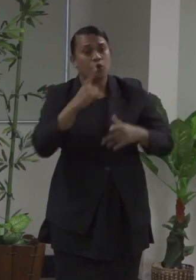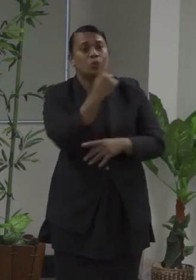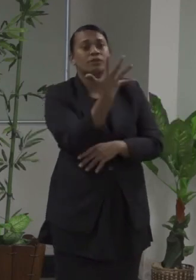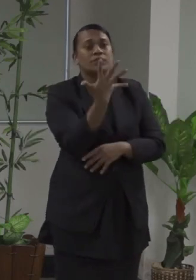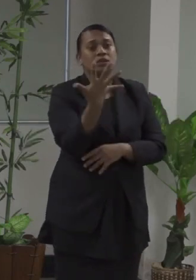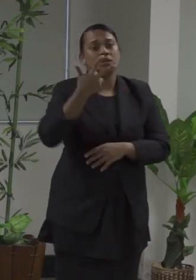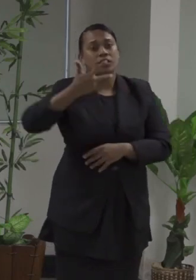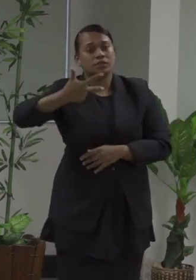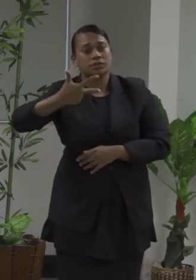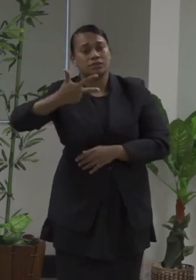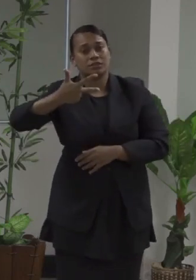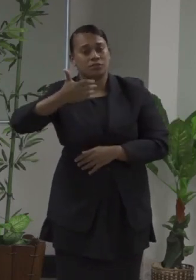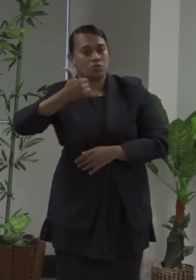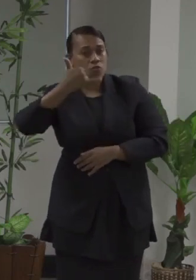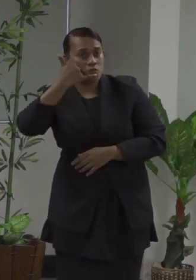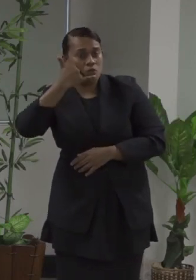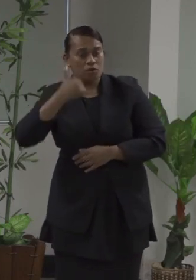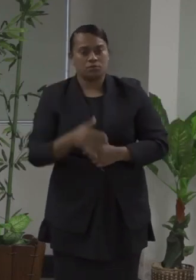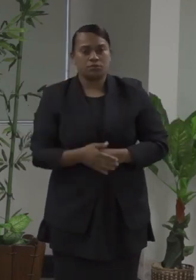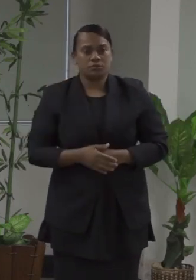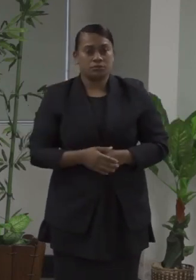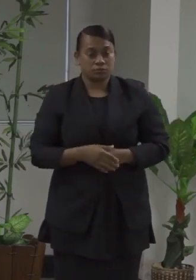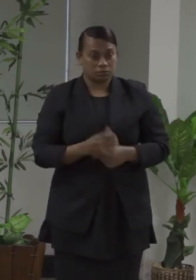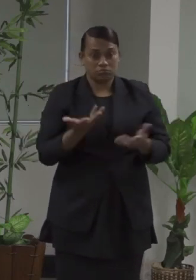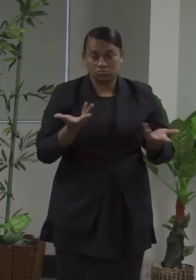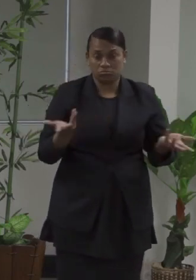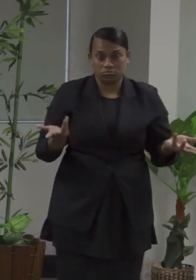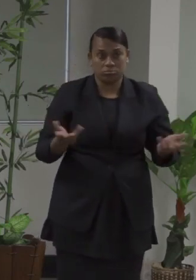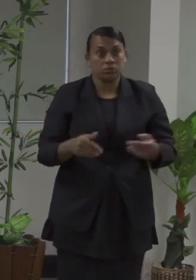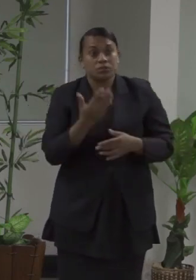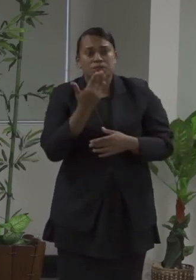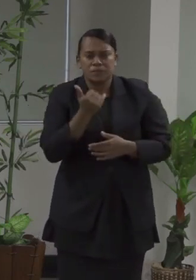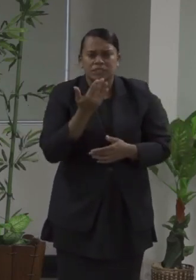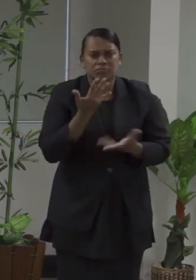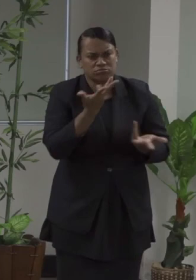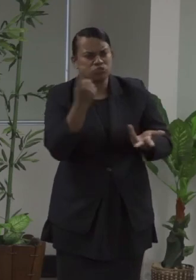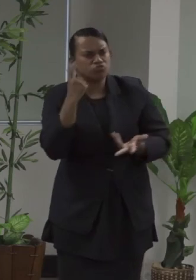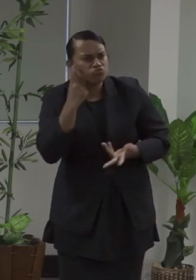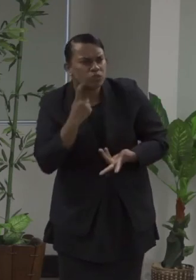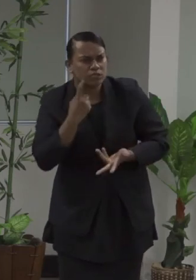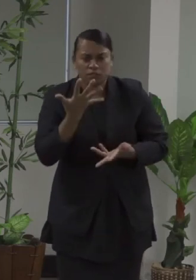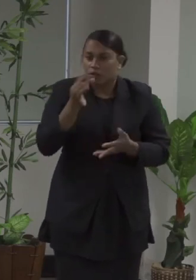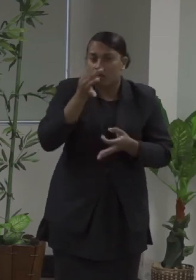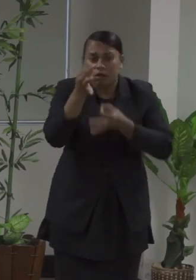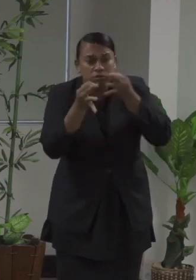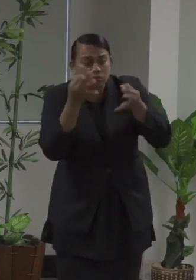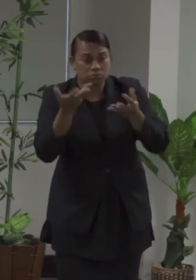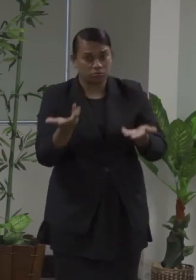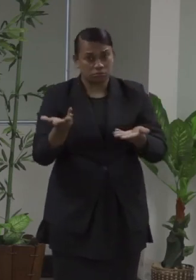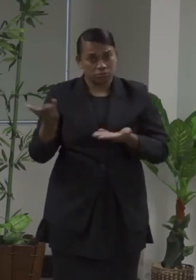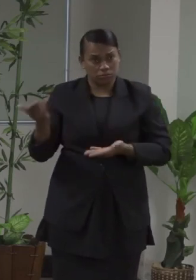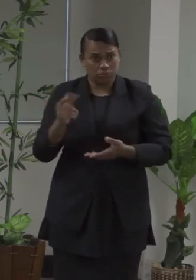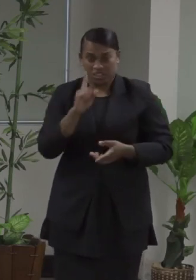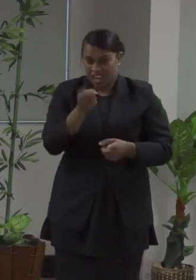and get responses to your queries and make sure